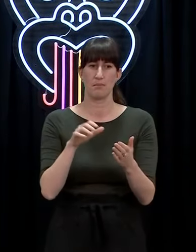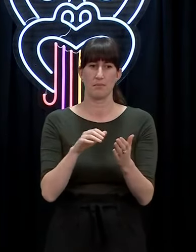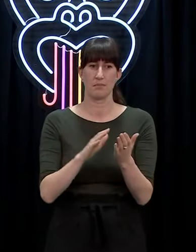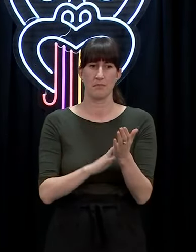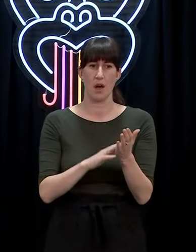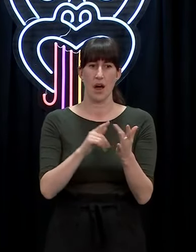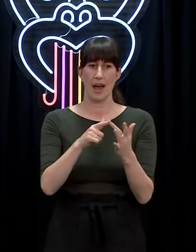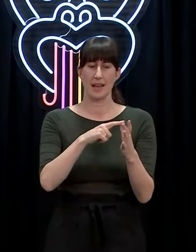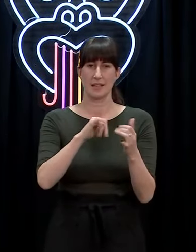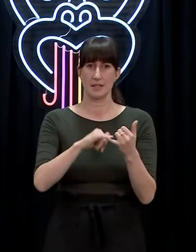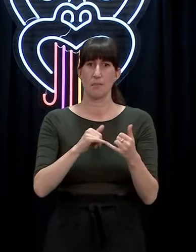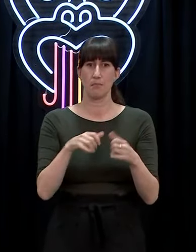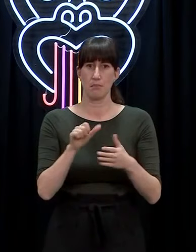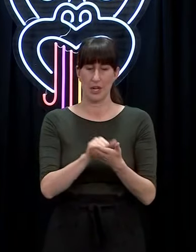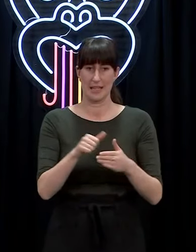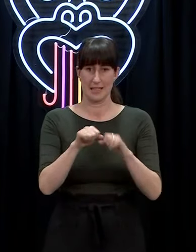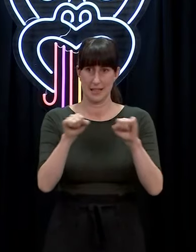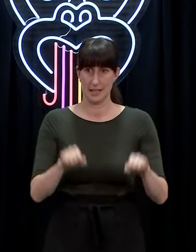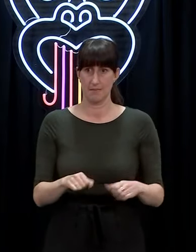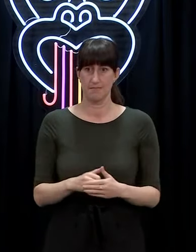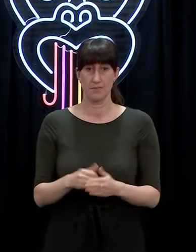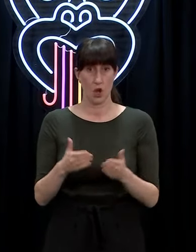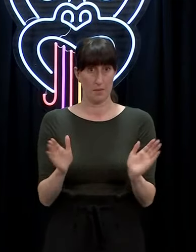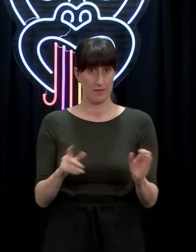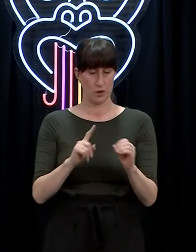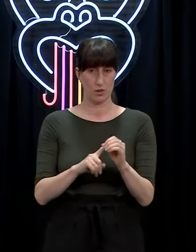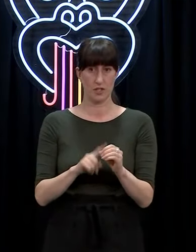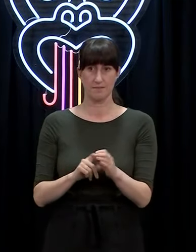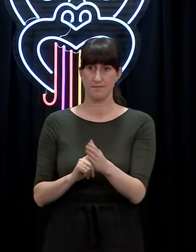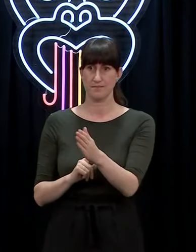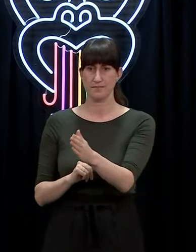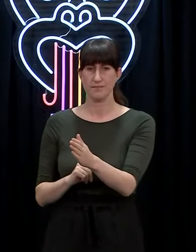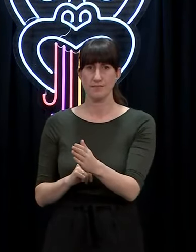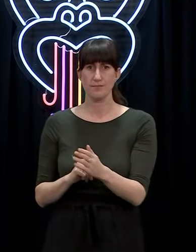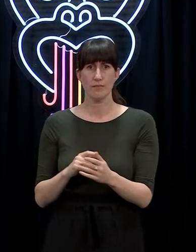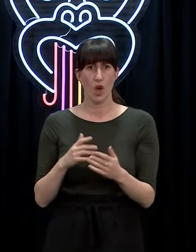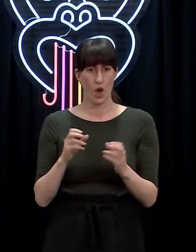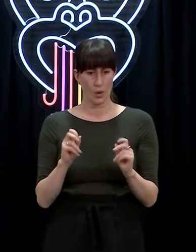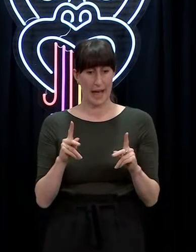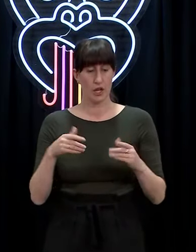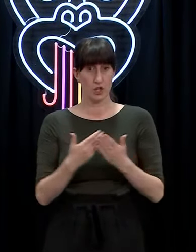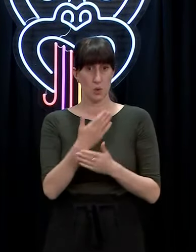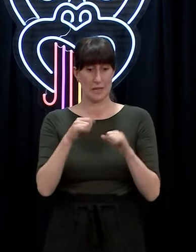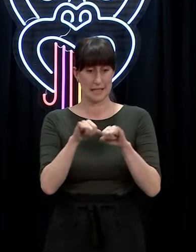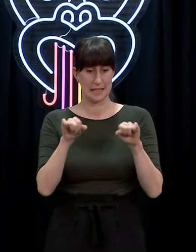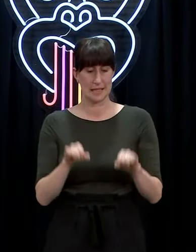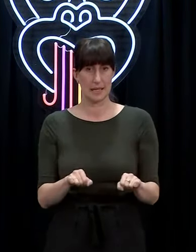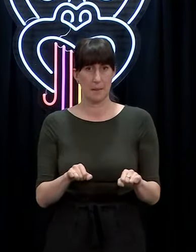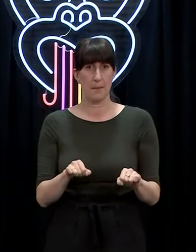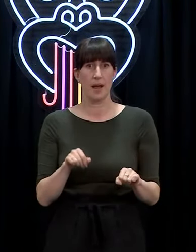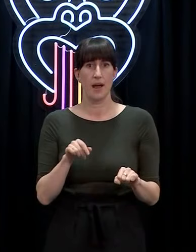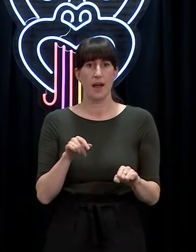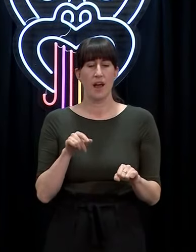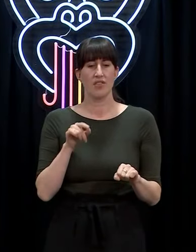to open up for questions. Jessica. So this system is now based on luck rather than on need or the length of time you've been waiting. Why is